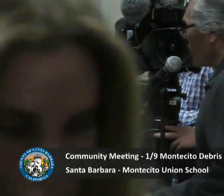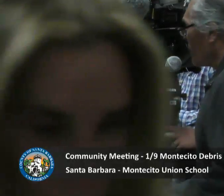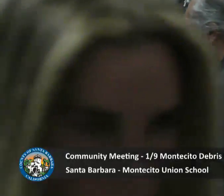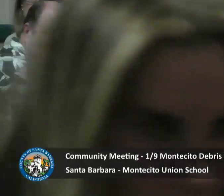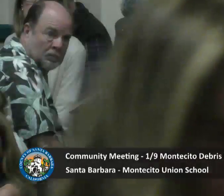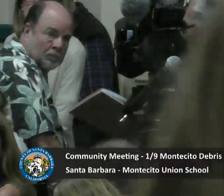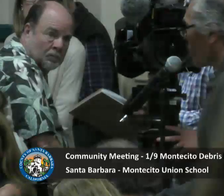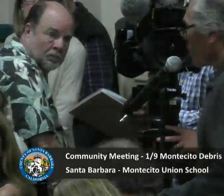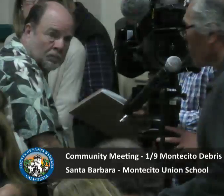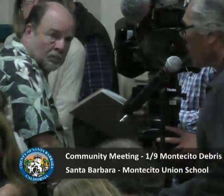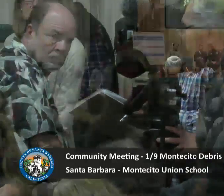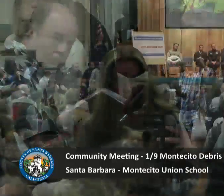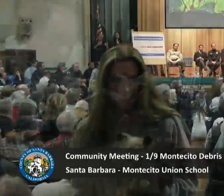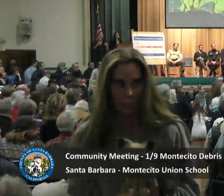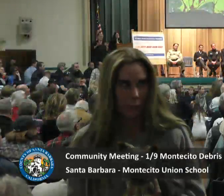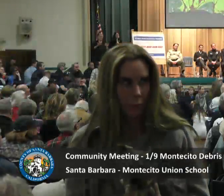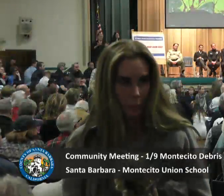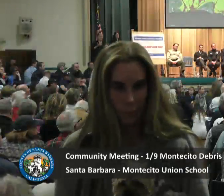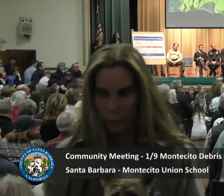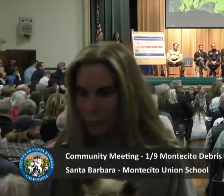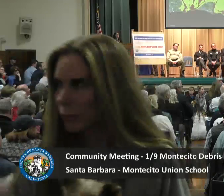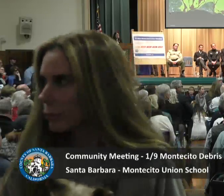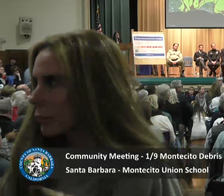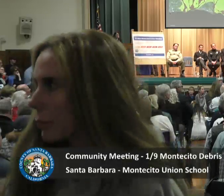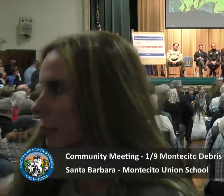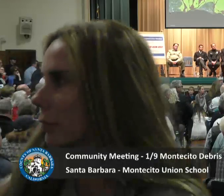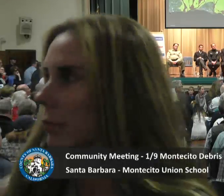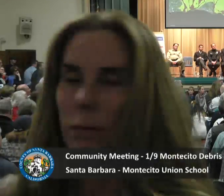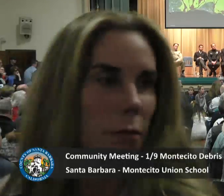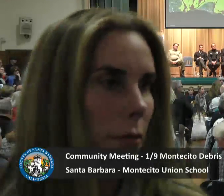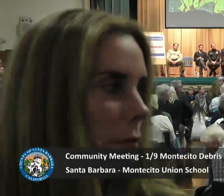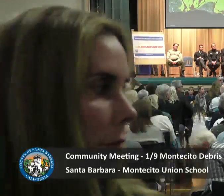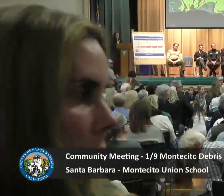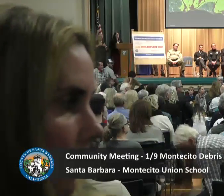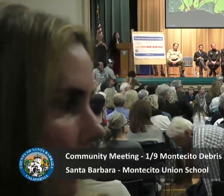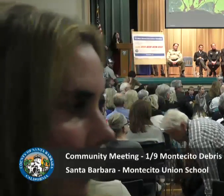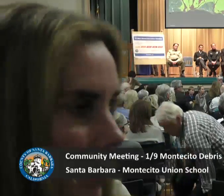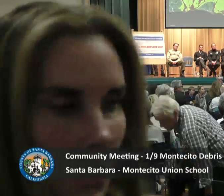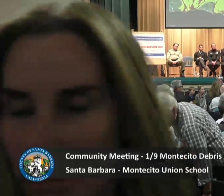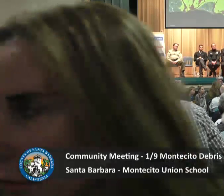time we live in, and I think all of us are up to the challenge.